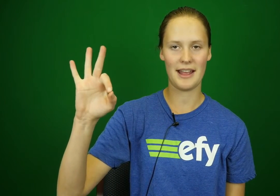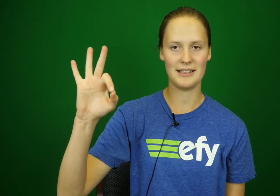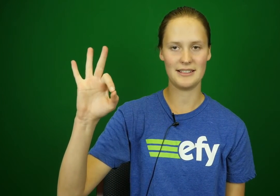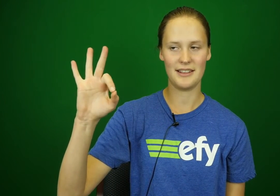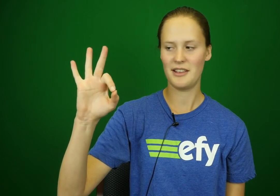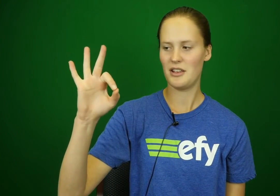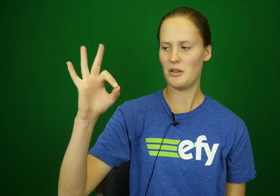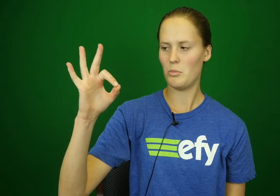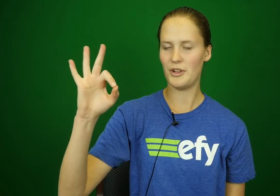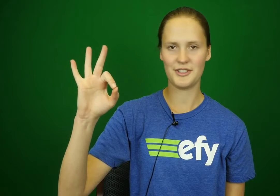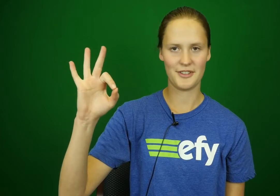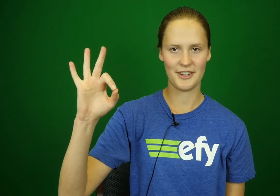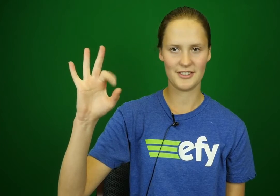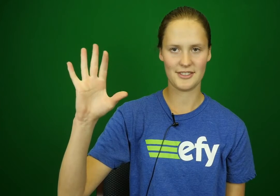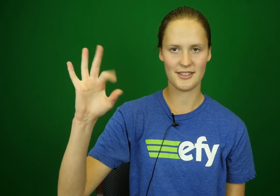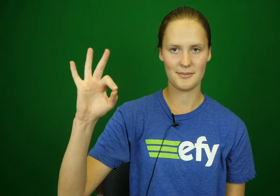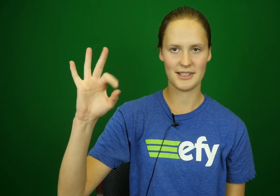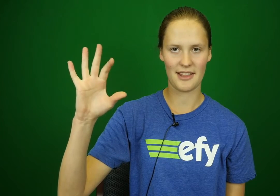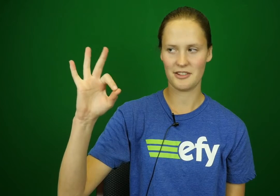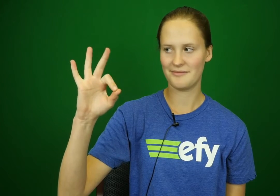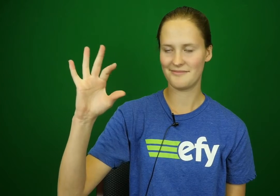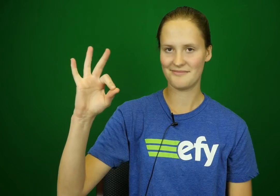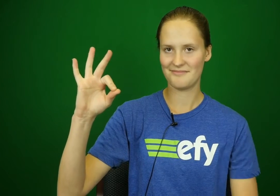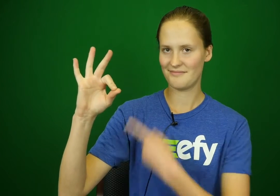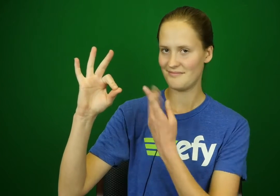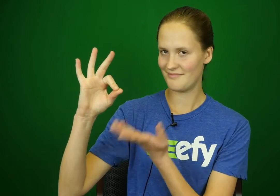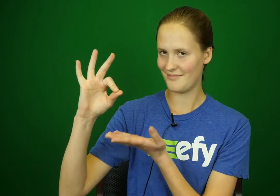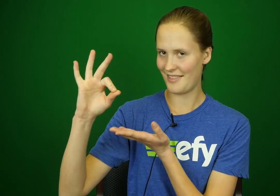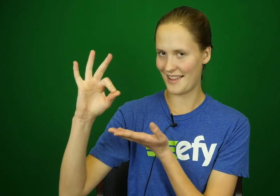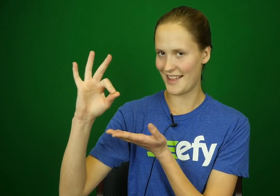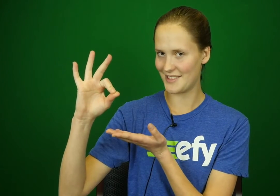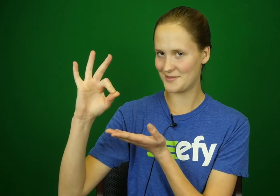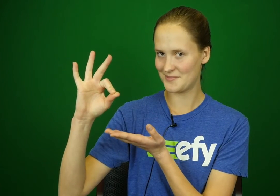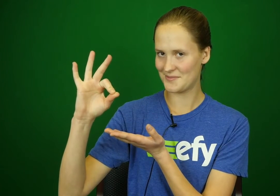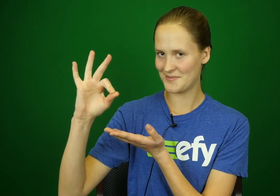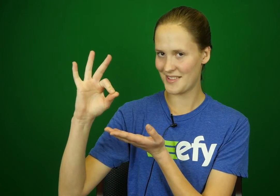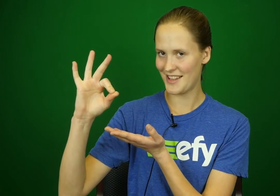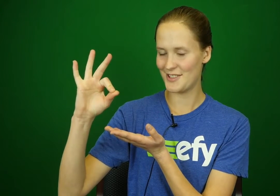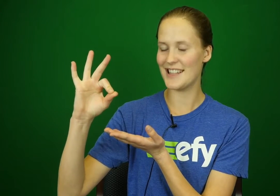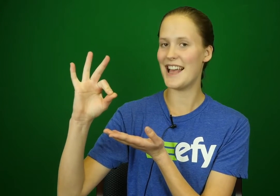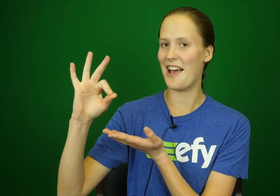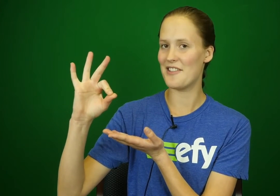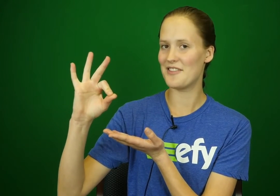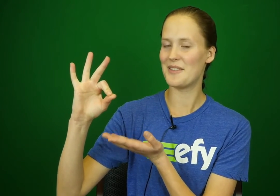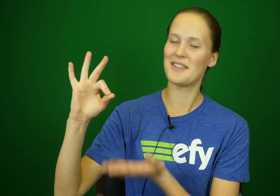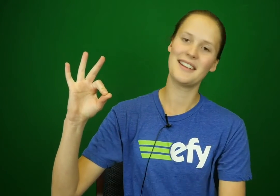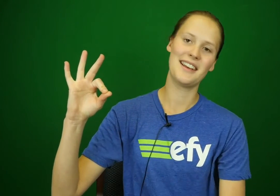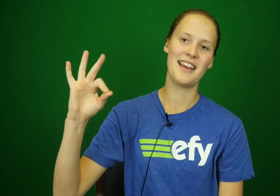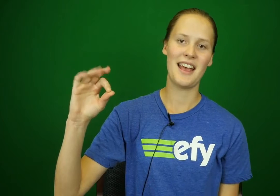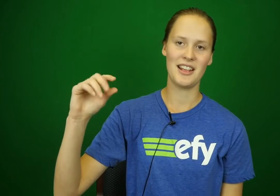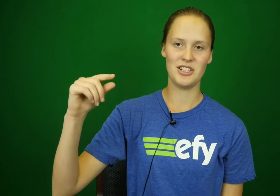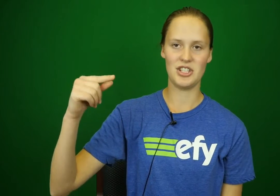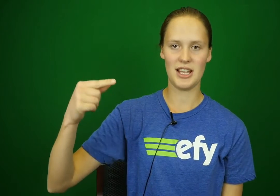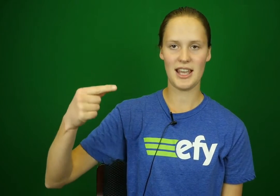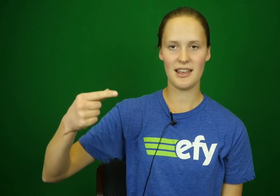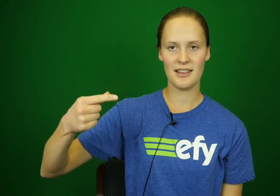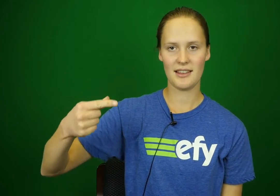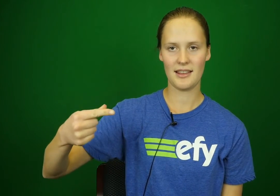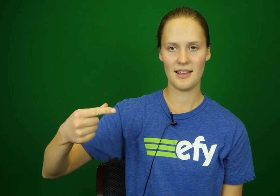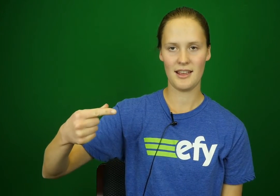and pointer finger just come together like that. So that's F. G